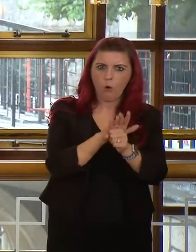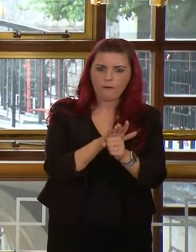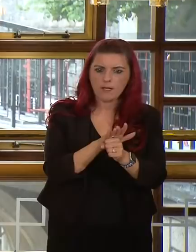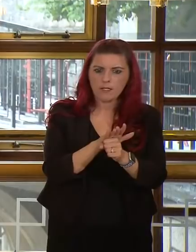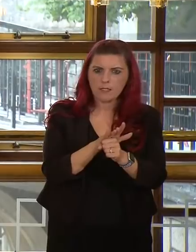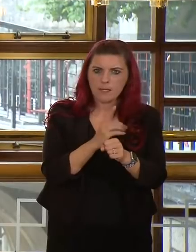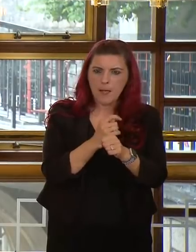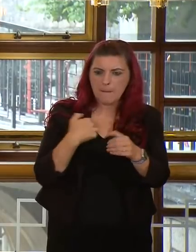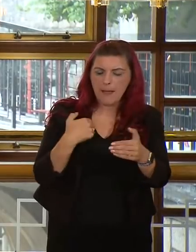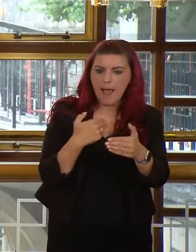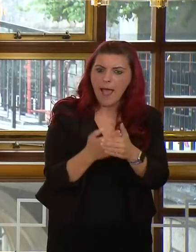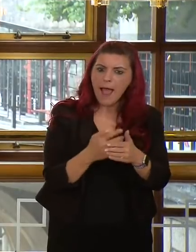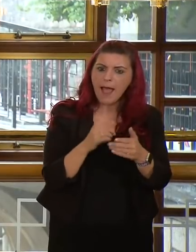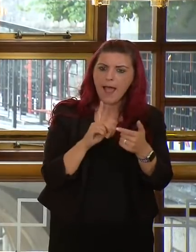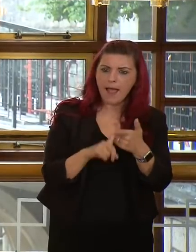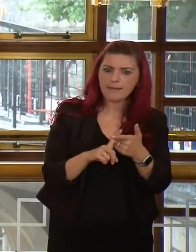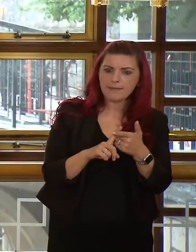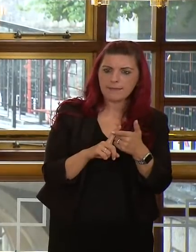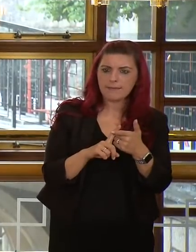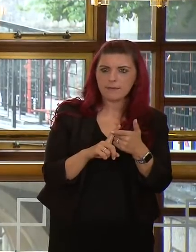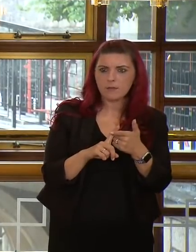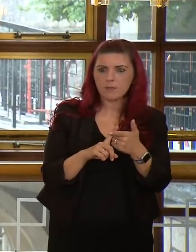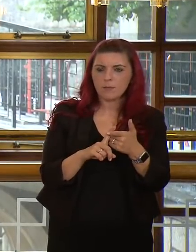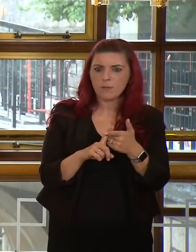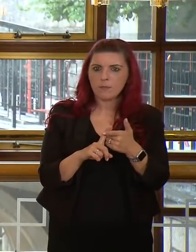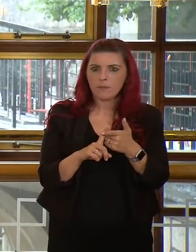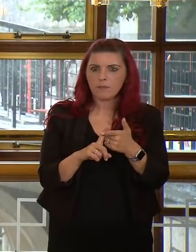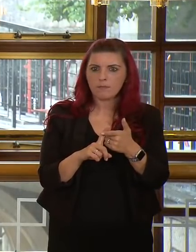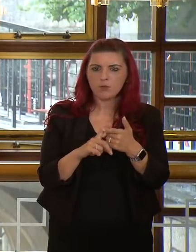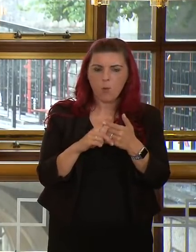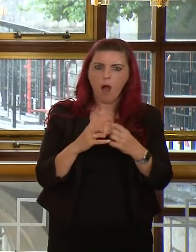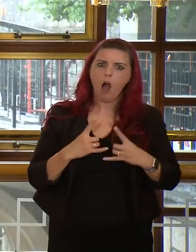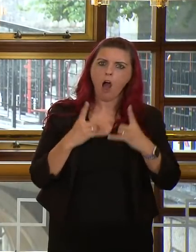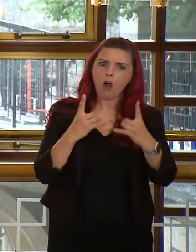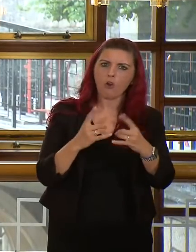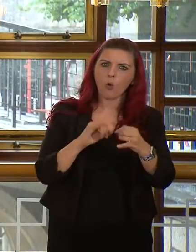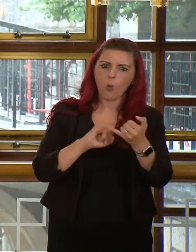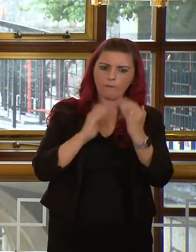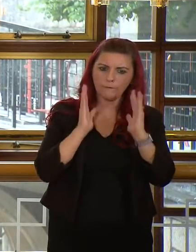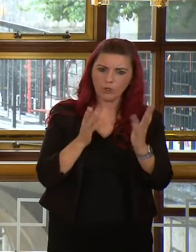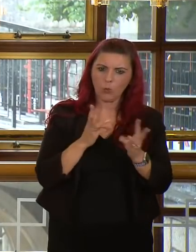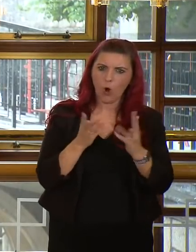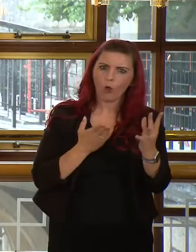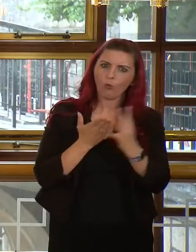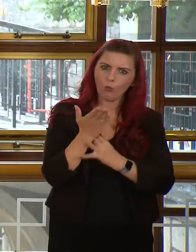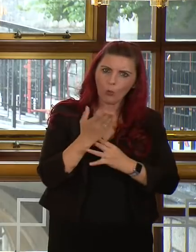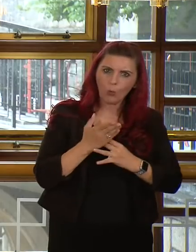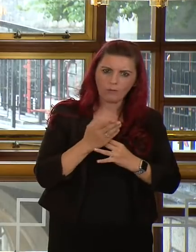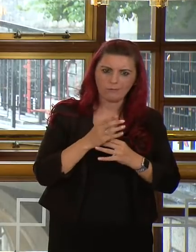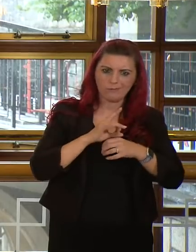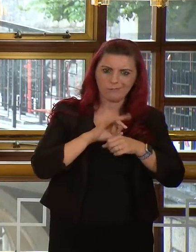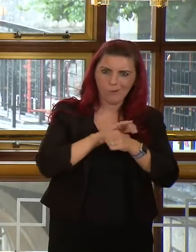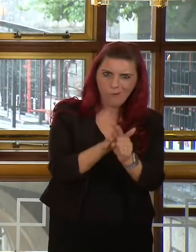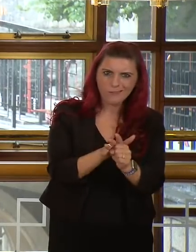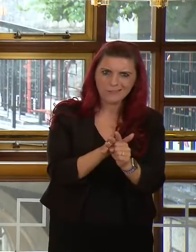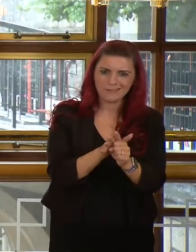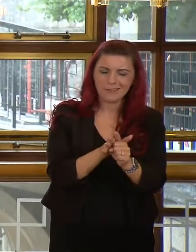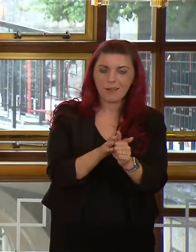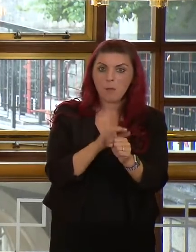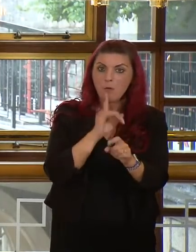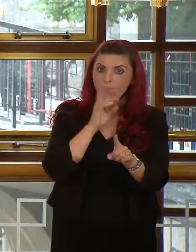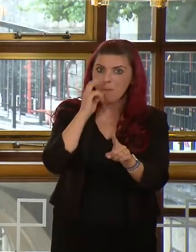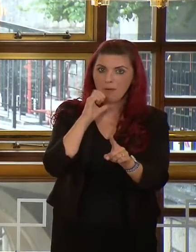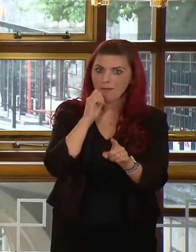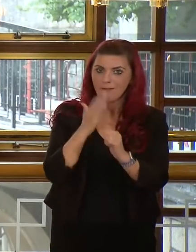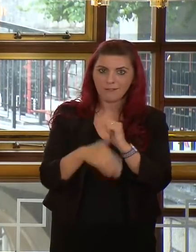those who worked through this pandemic. But I'm conscious it's not over yet, so I think it's an idea